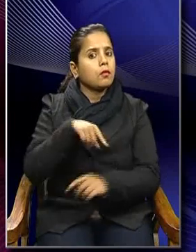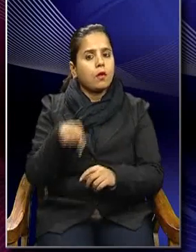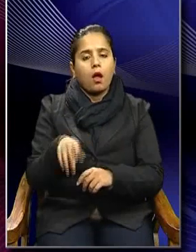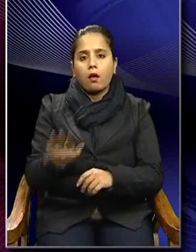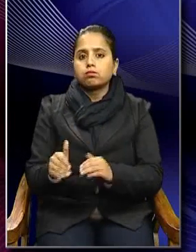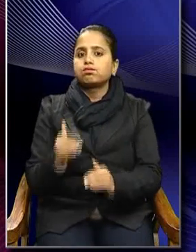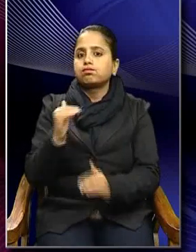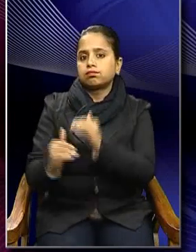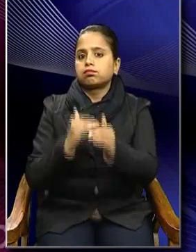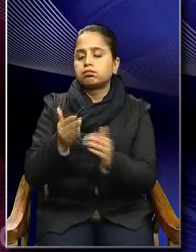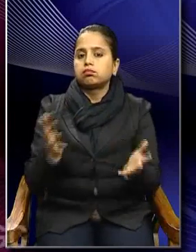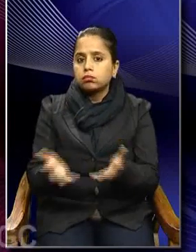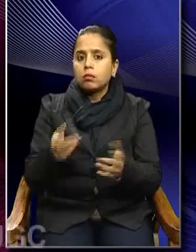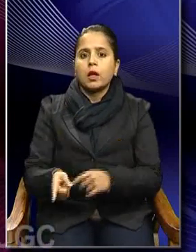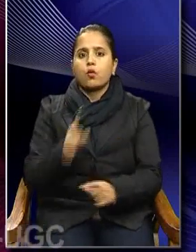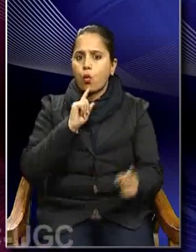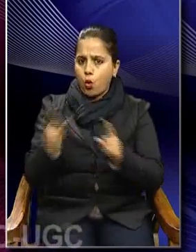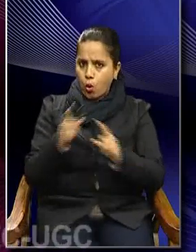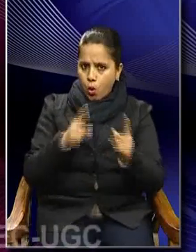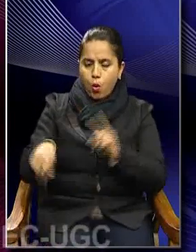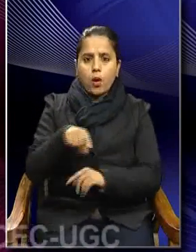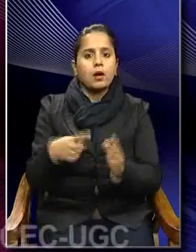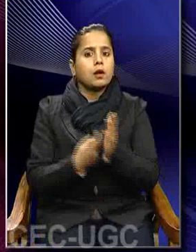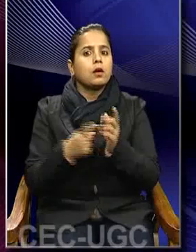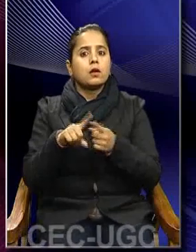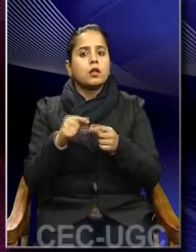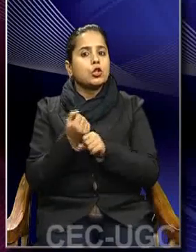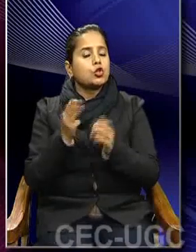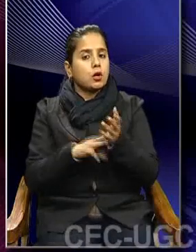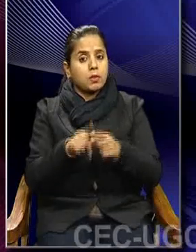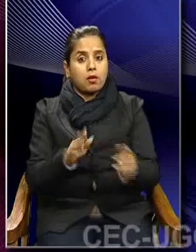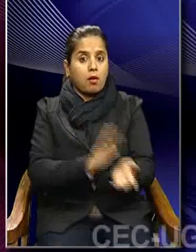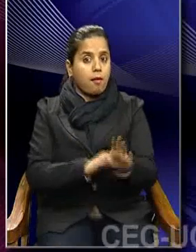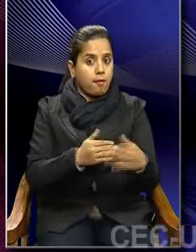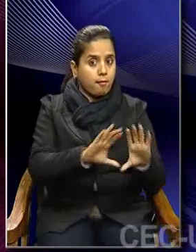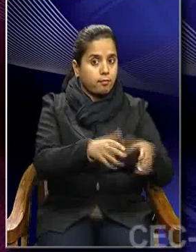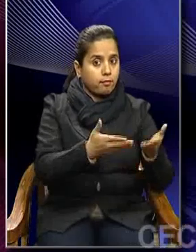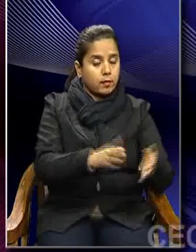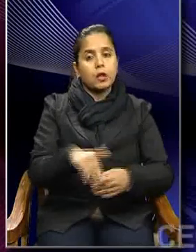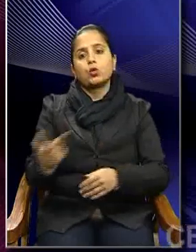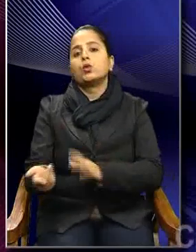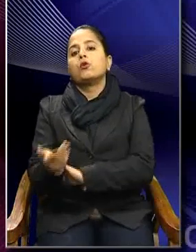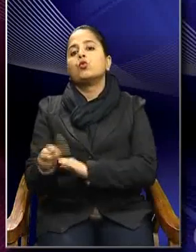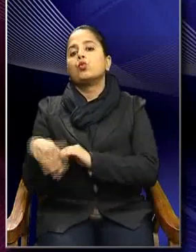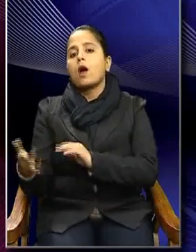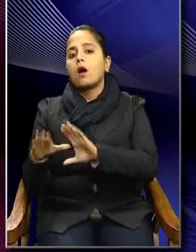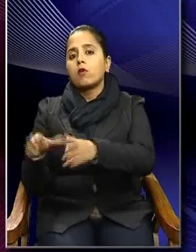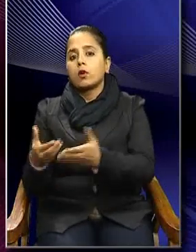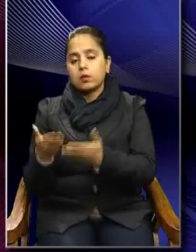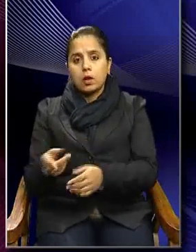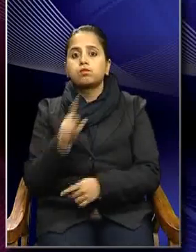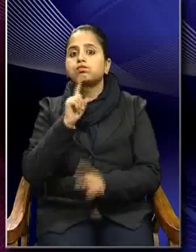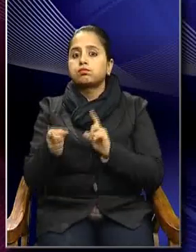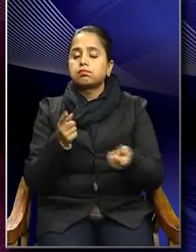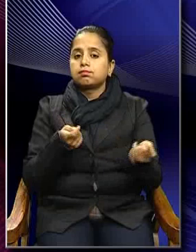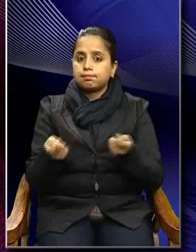overtaken by dictatorial regimes. It could be left dictatorship, it could be right-wing dictatorship, and it is in this